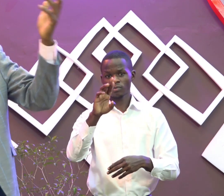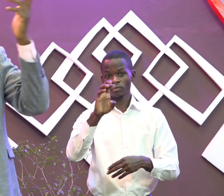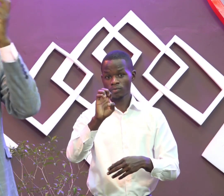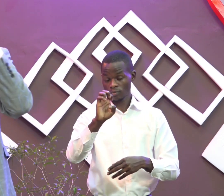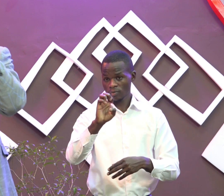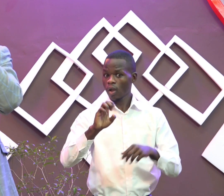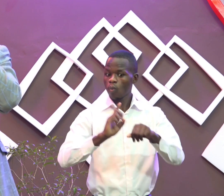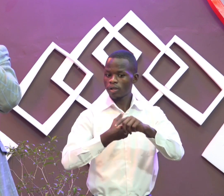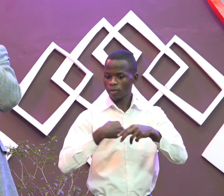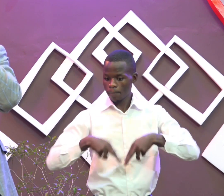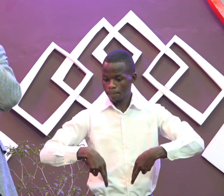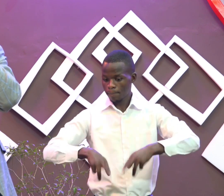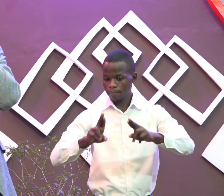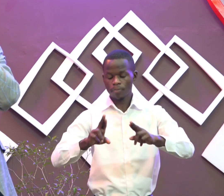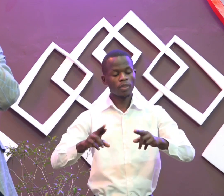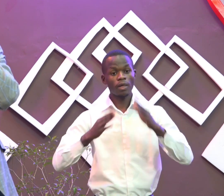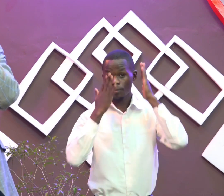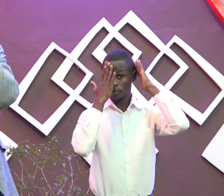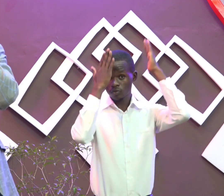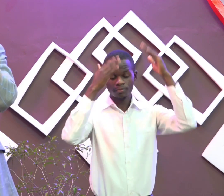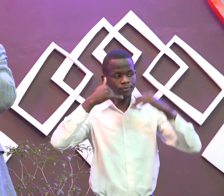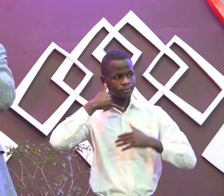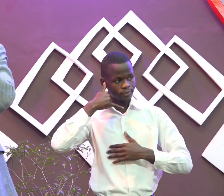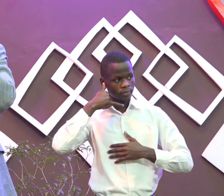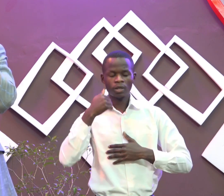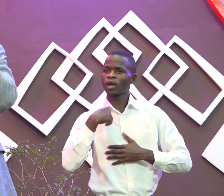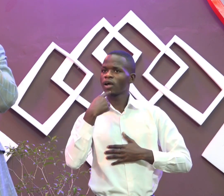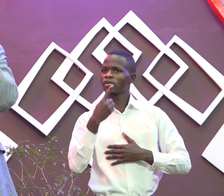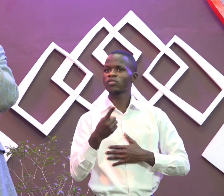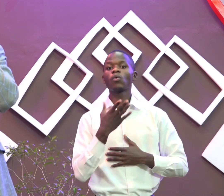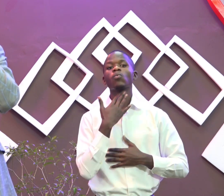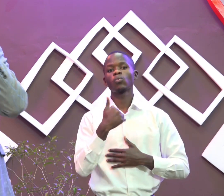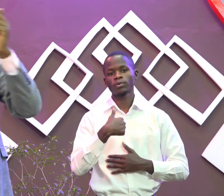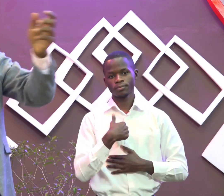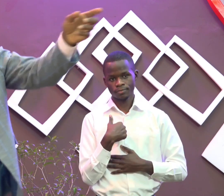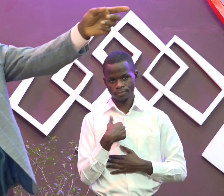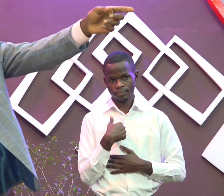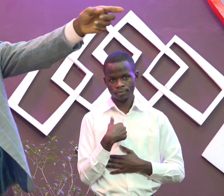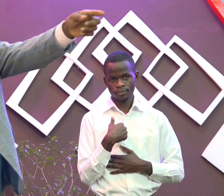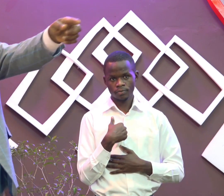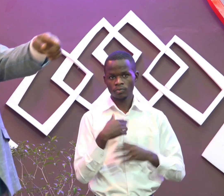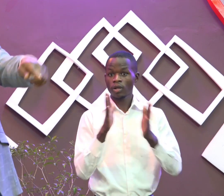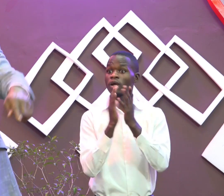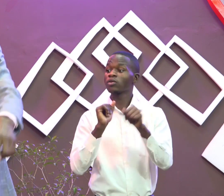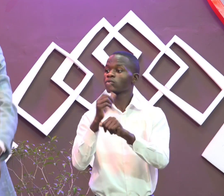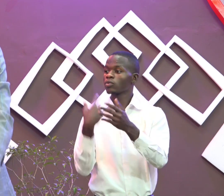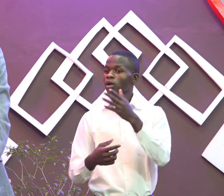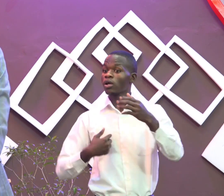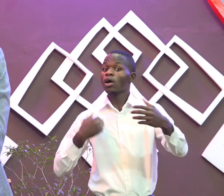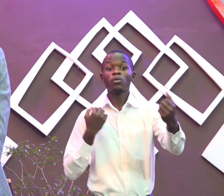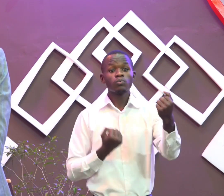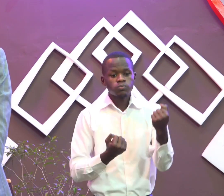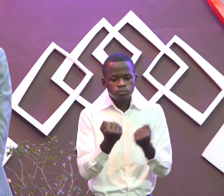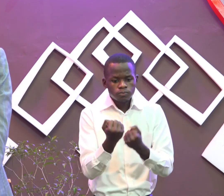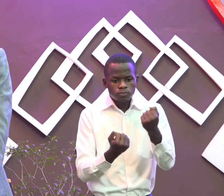the way. Bishop nakubesimu. Bishop also called. Nanga njagala. And it said he needed me. Nze navuga buvuzi nezije eri